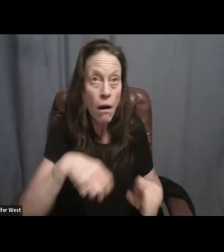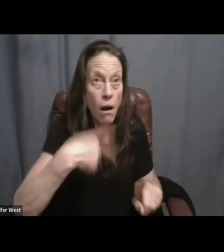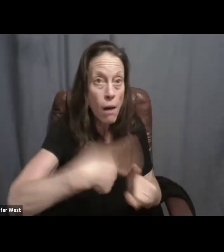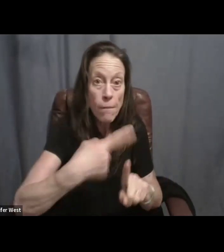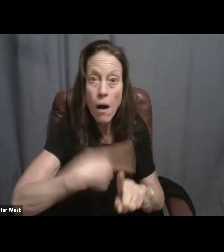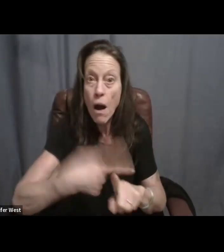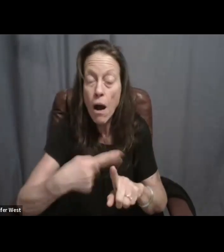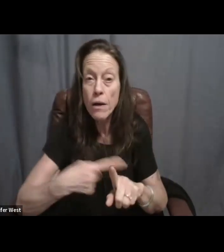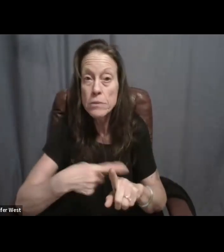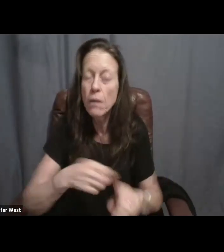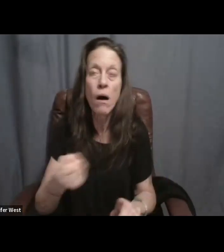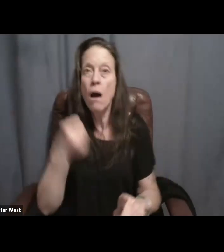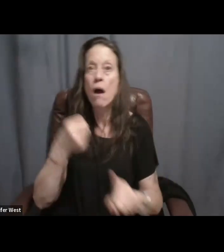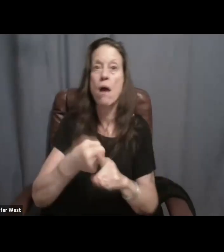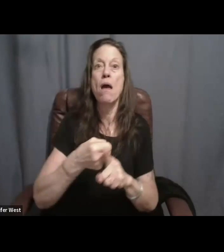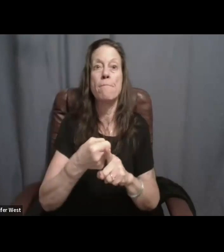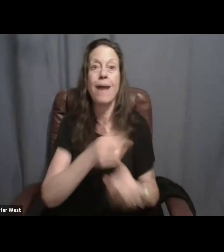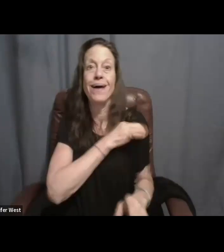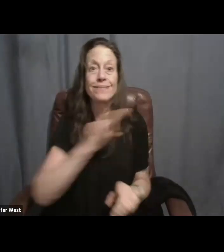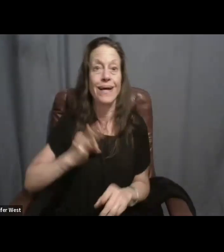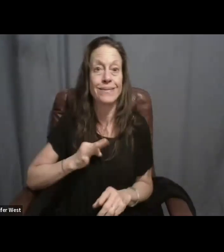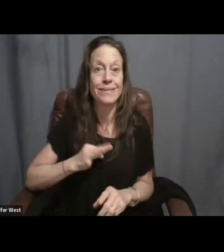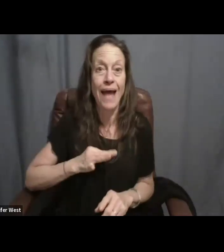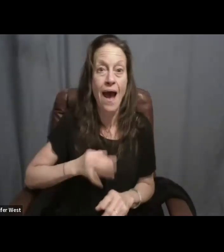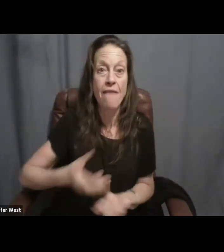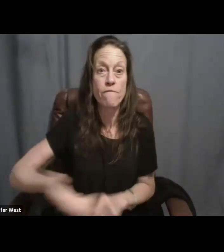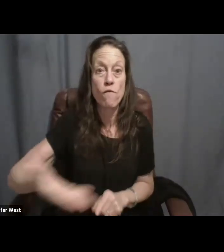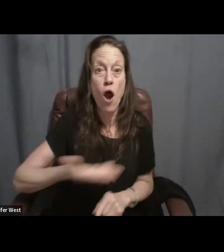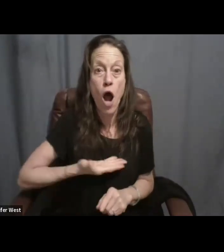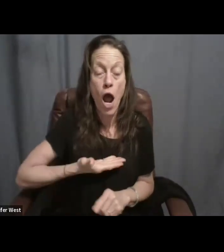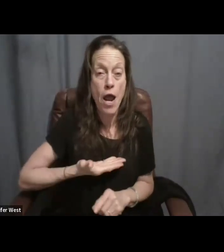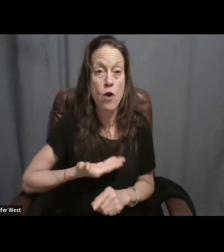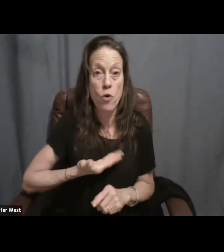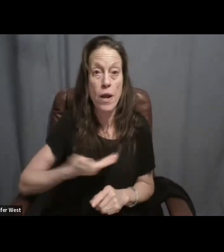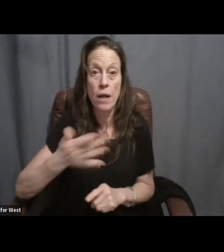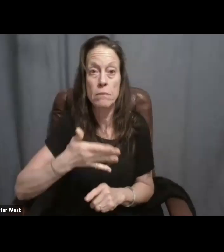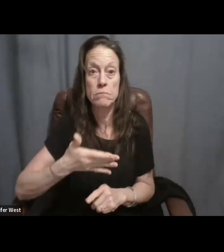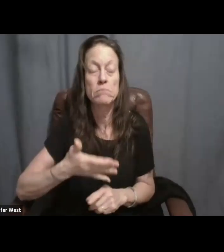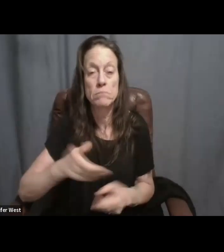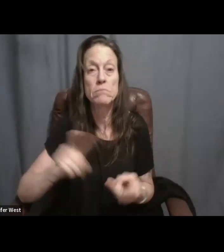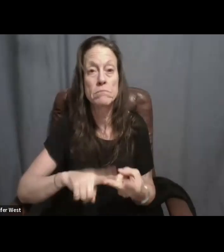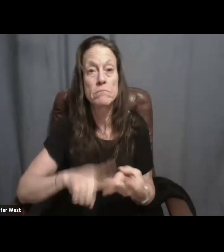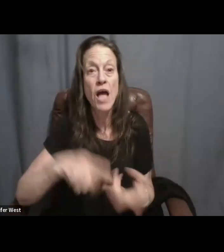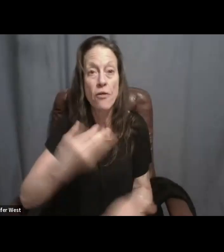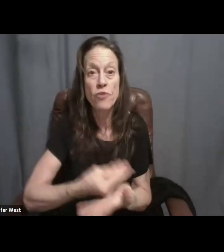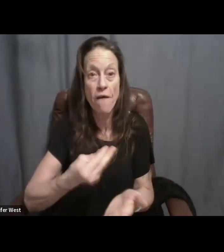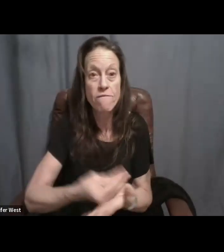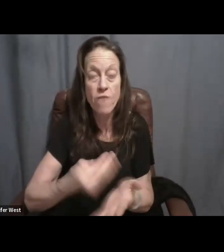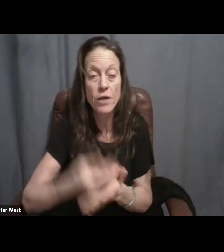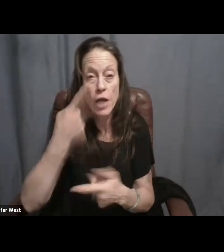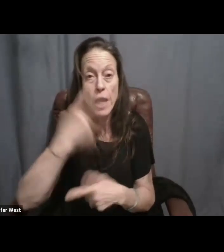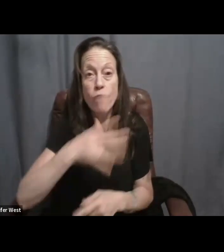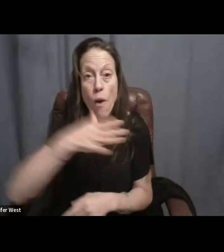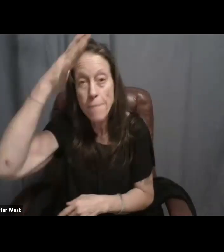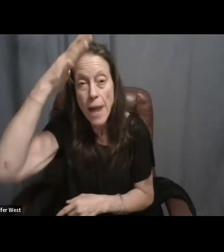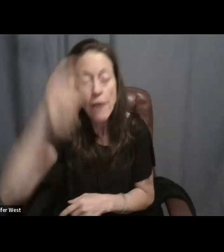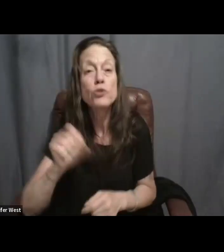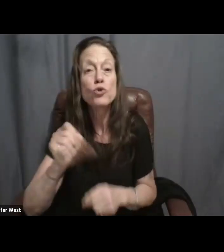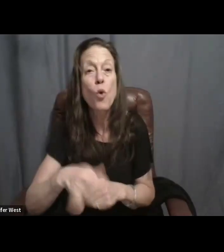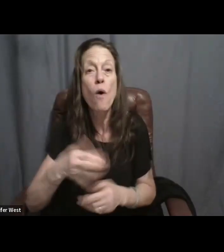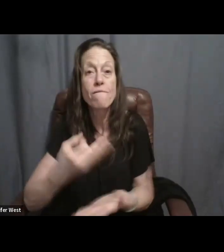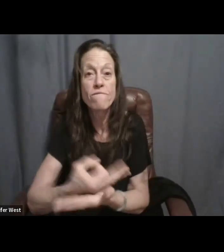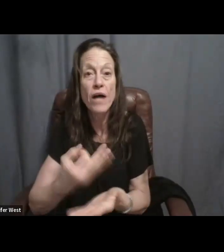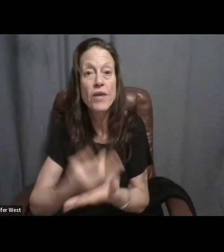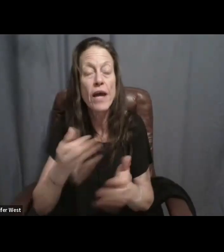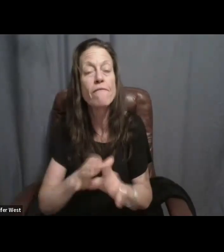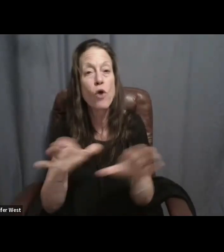that impacted the staff that you could hire and the way that the funding and some of the activities and things like that.